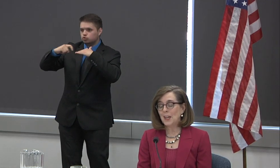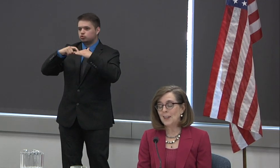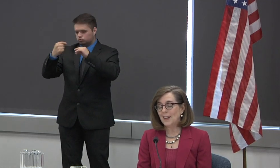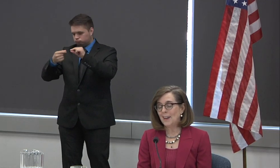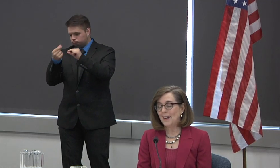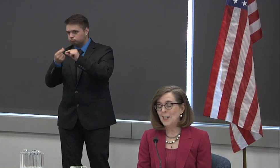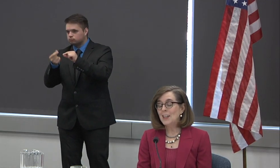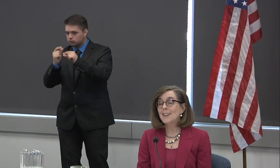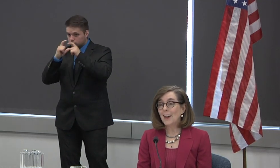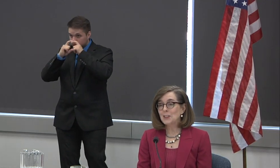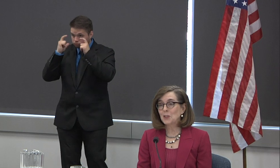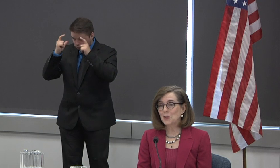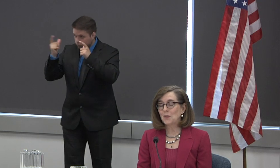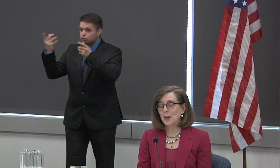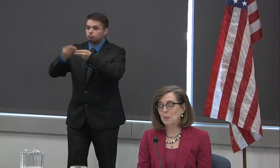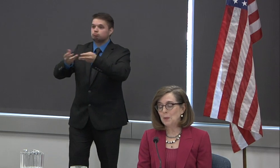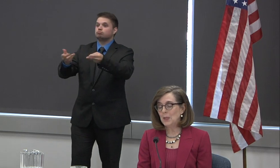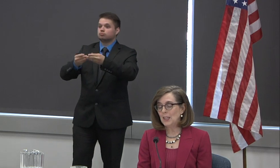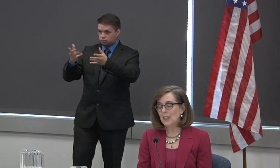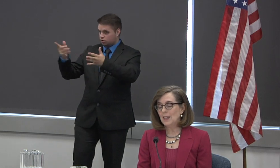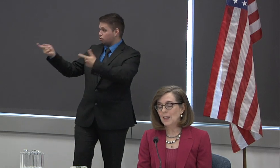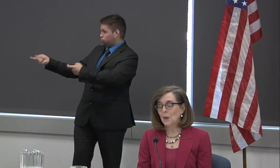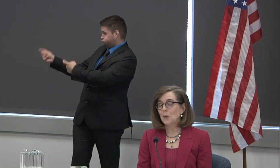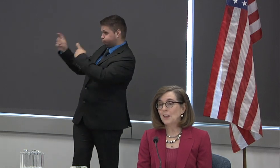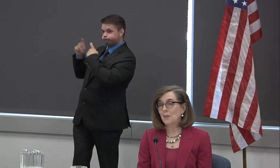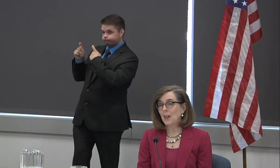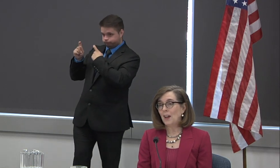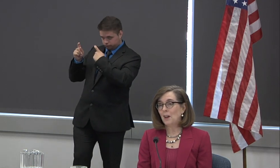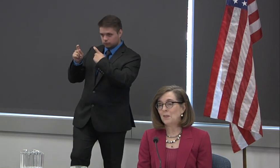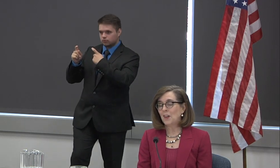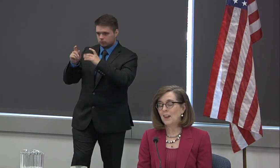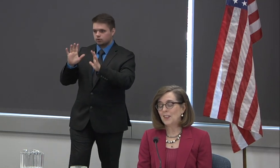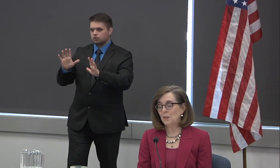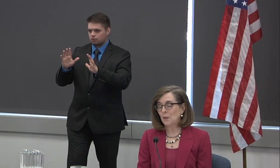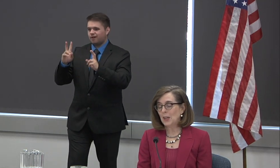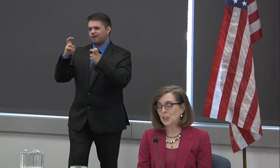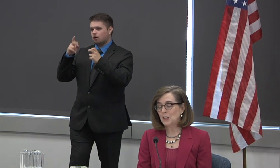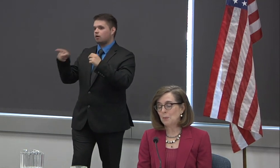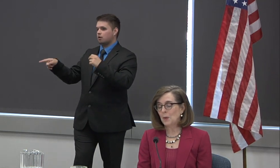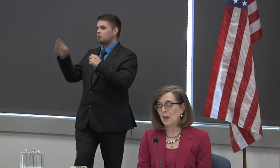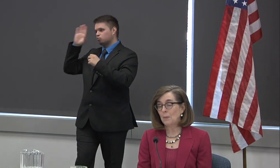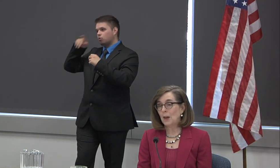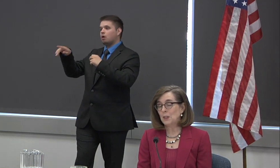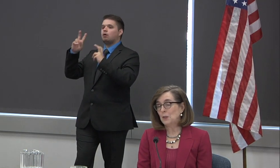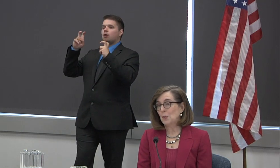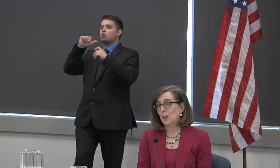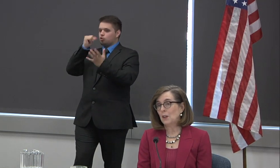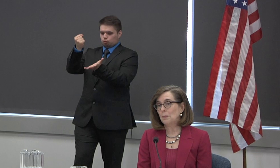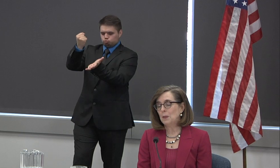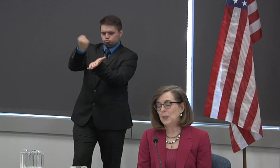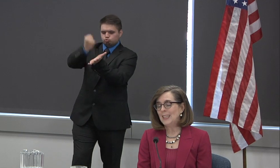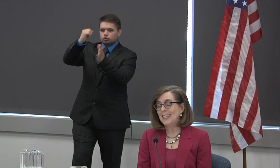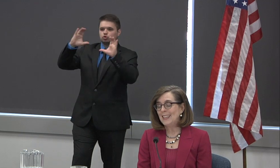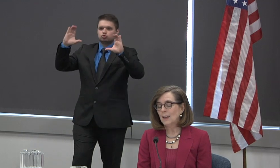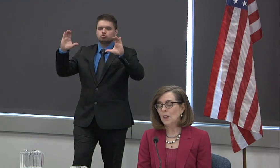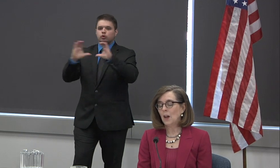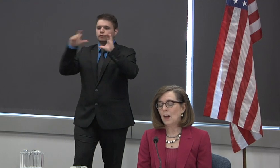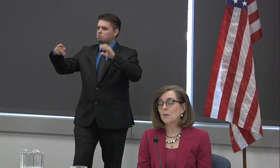donate non-certified PPE, we'd love to have the information about you to put on our